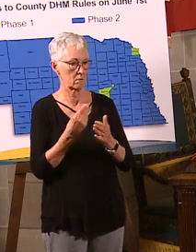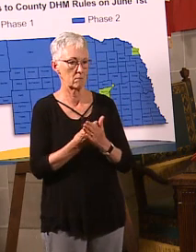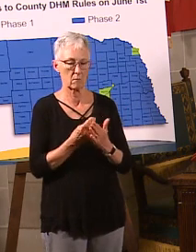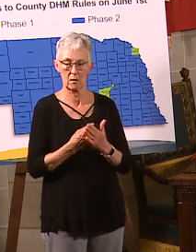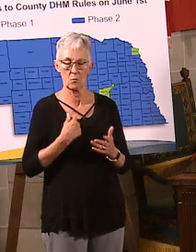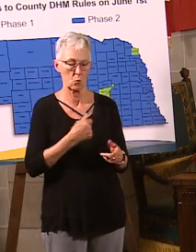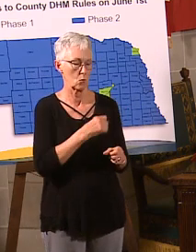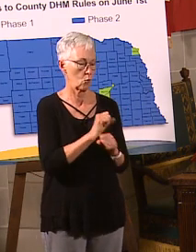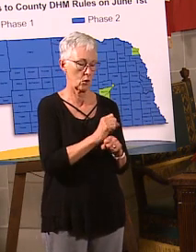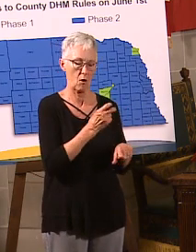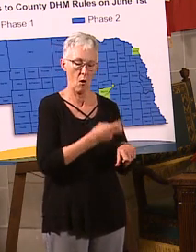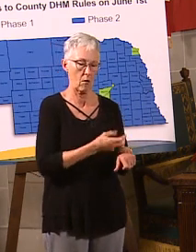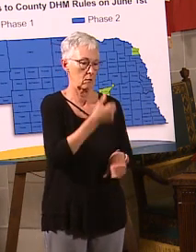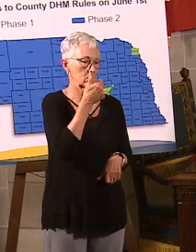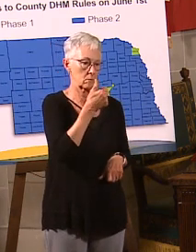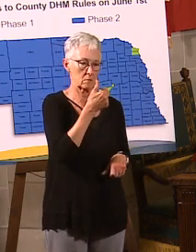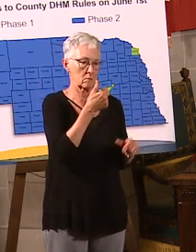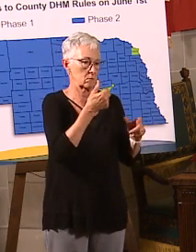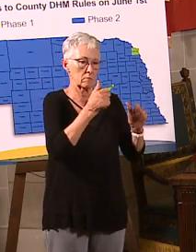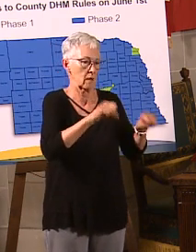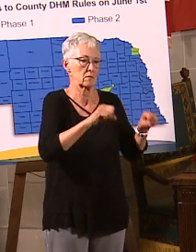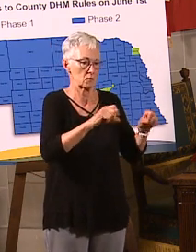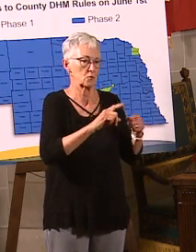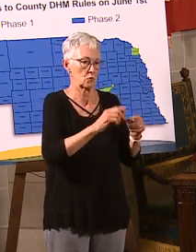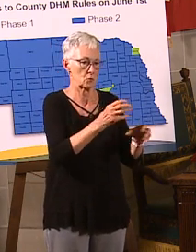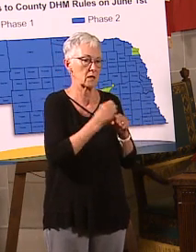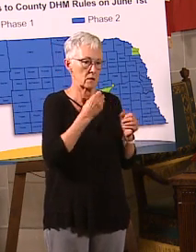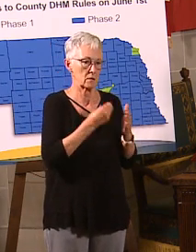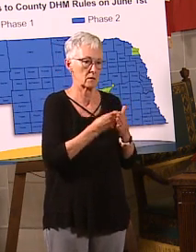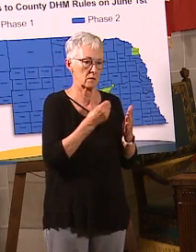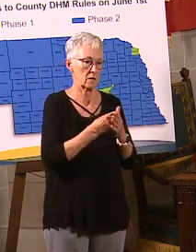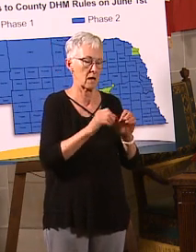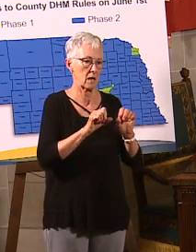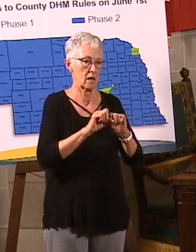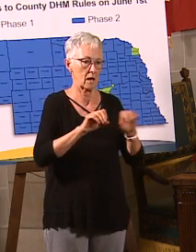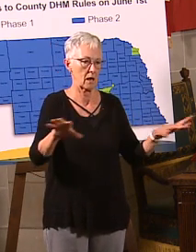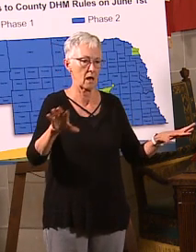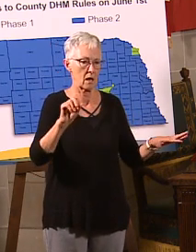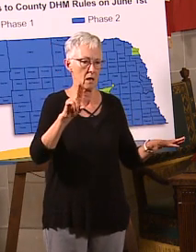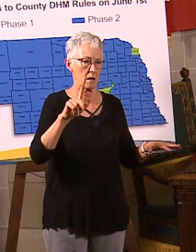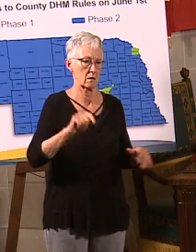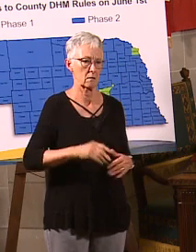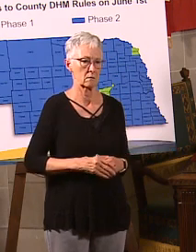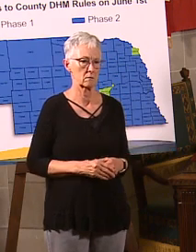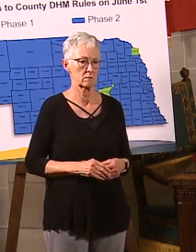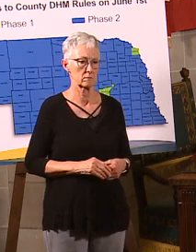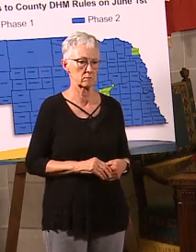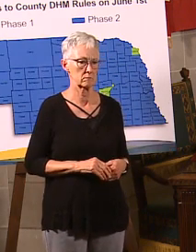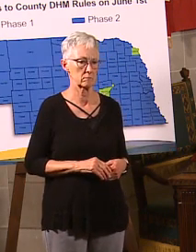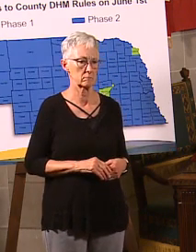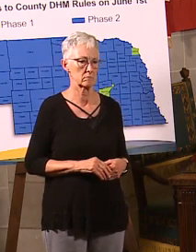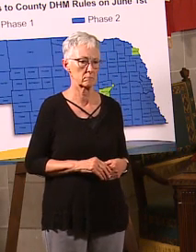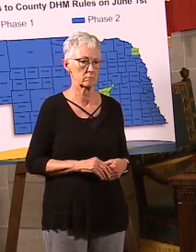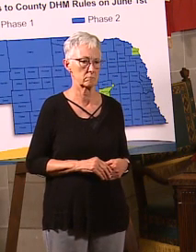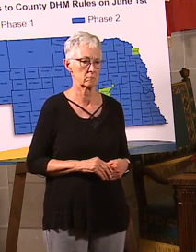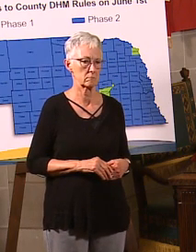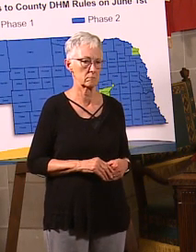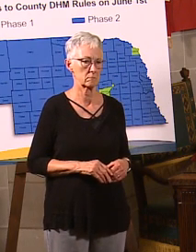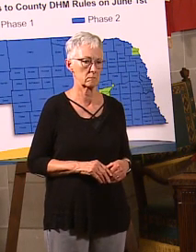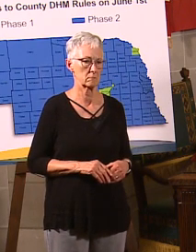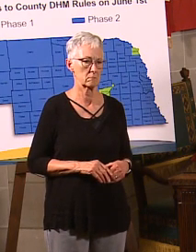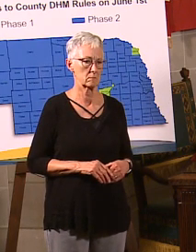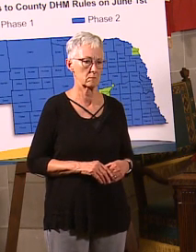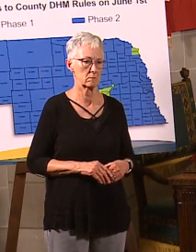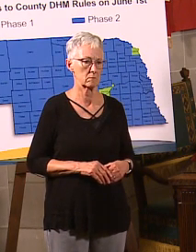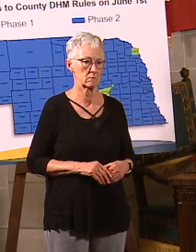there as quickly as possible, as well as the pandemic unemployment. Governor, the Department of Ag has the fair guidance posted to their website. Excuse me? The Department of Ag has the fair